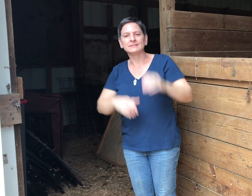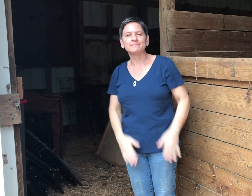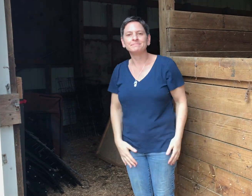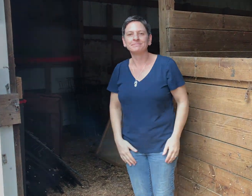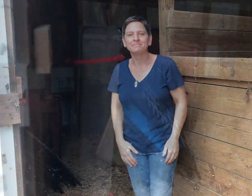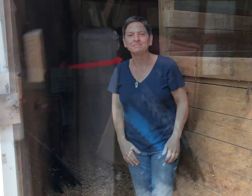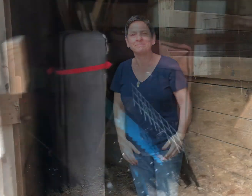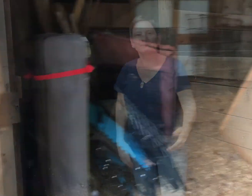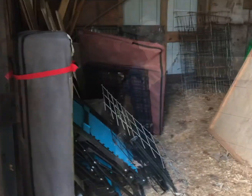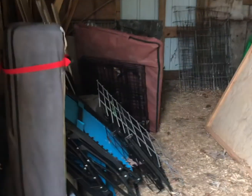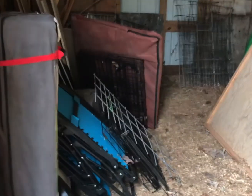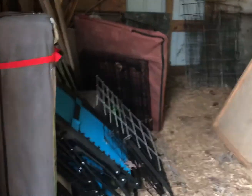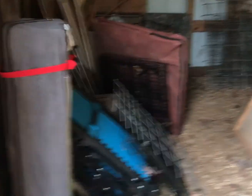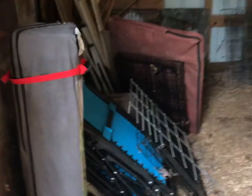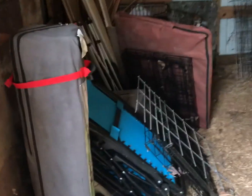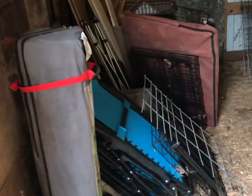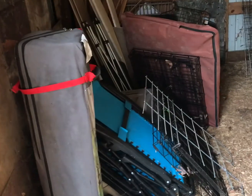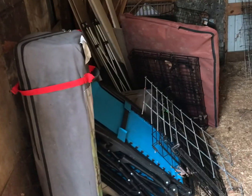another building.